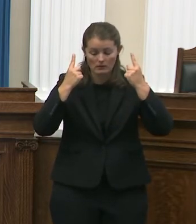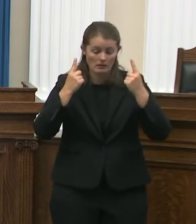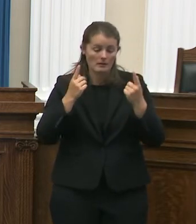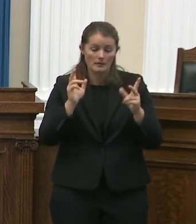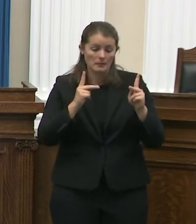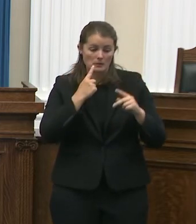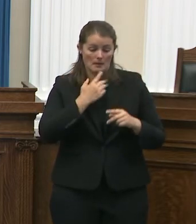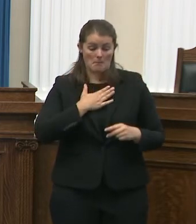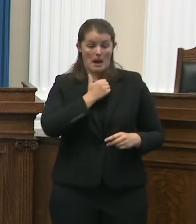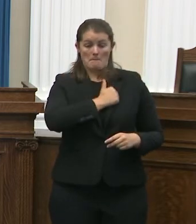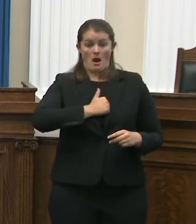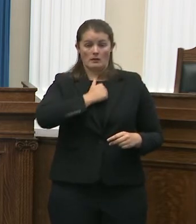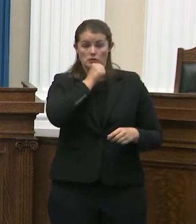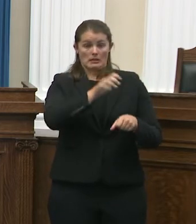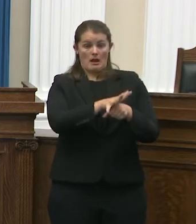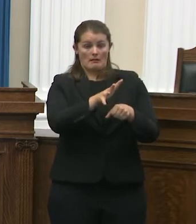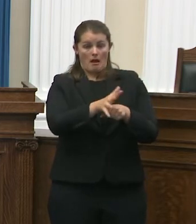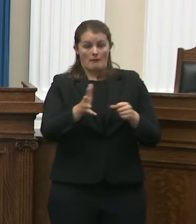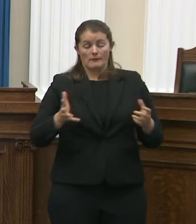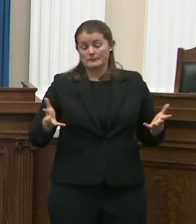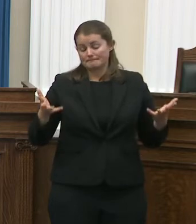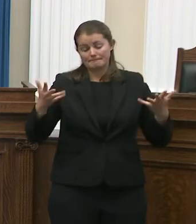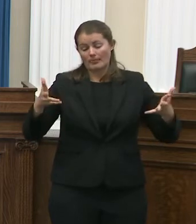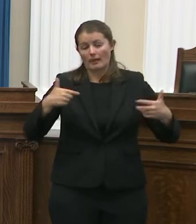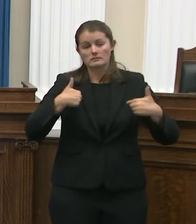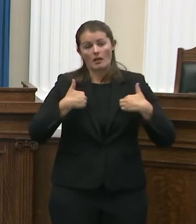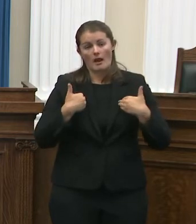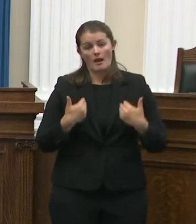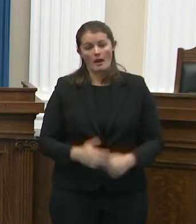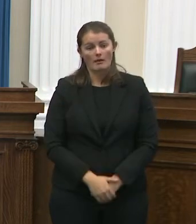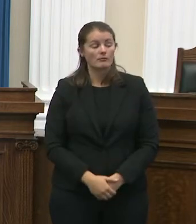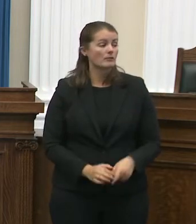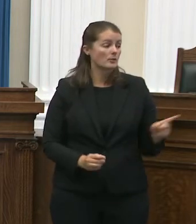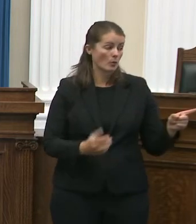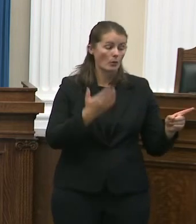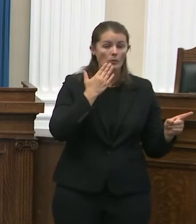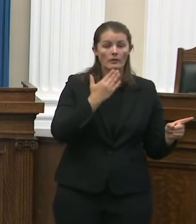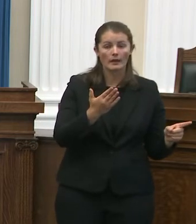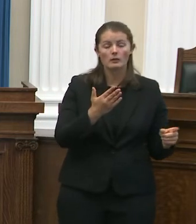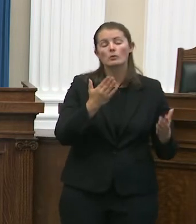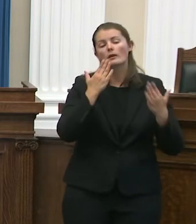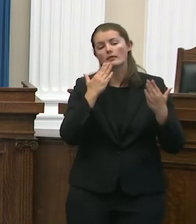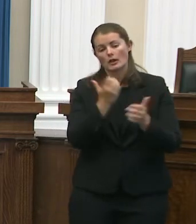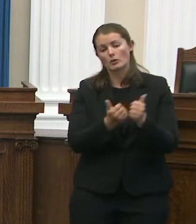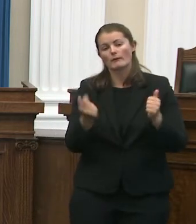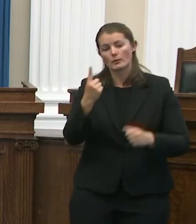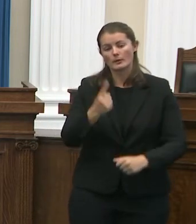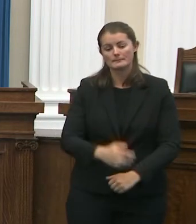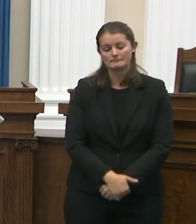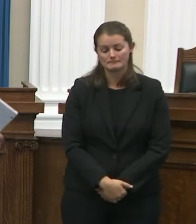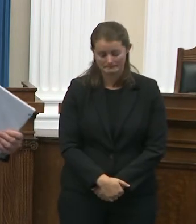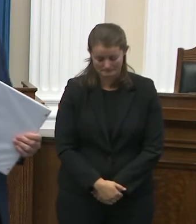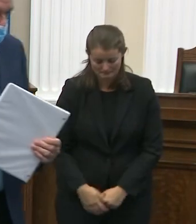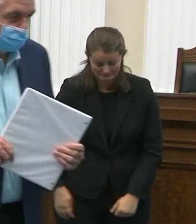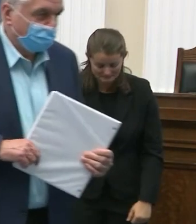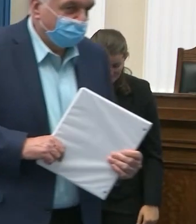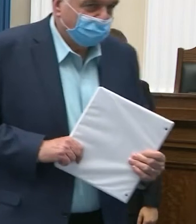enough. I don't have any more to give. Thank you all for coming out with all your time for today. It was good to see you. Thanks, everybody.